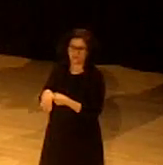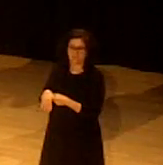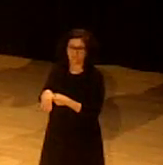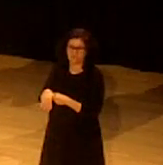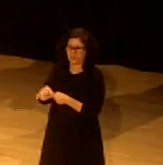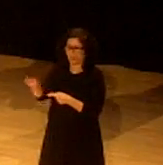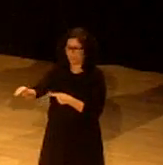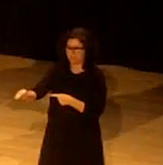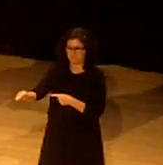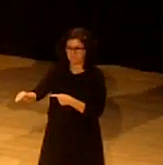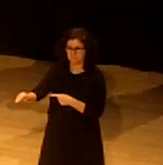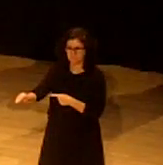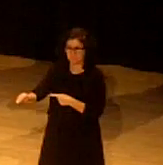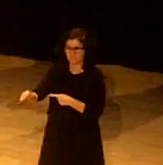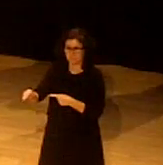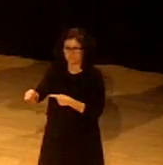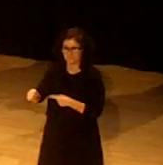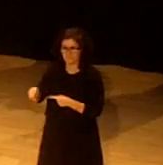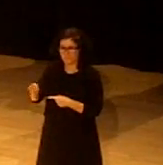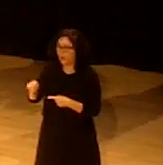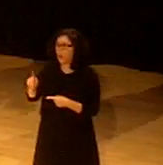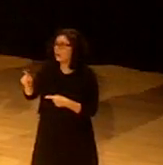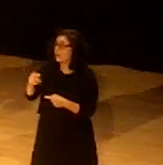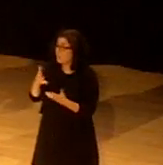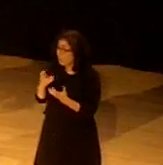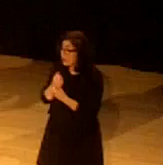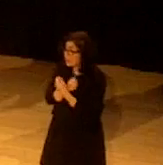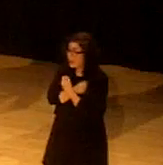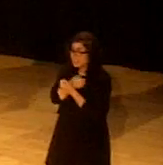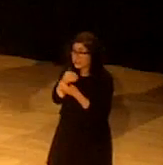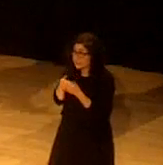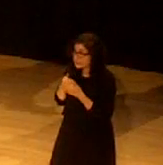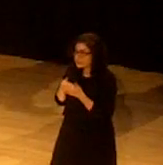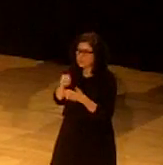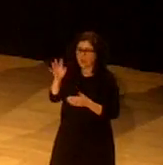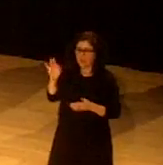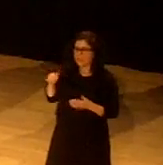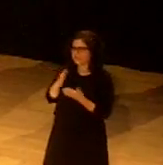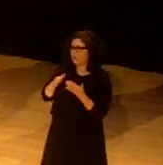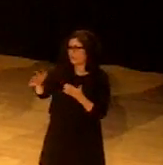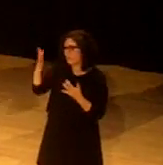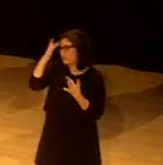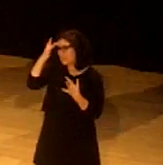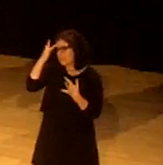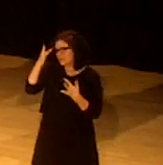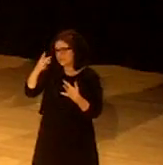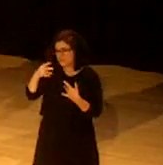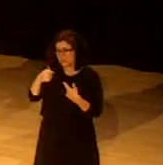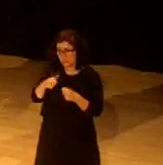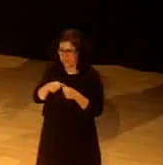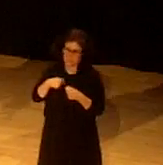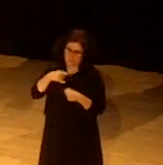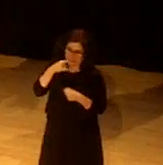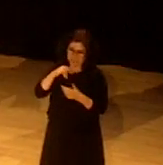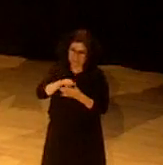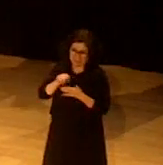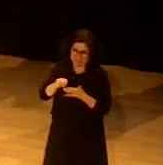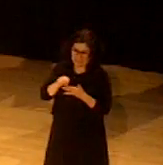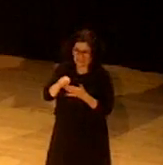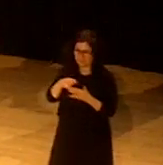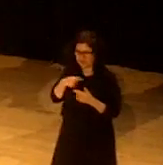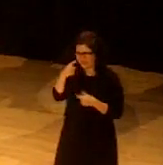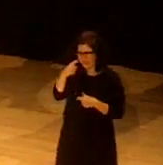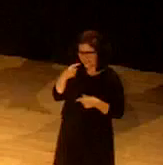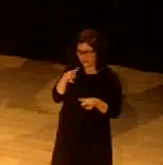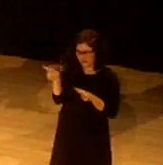was part of their disease. And I was only a kid at the time, but I remember thinking, I don't quite understand how, but in some